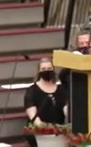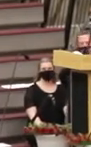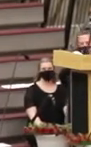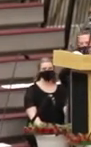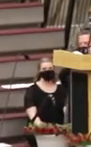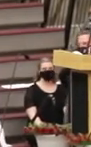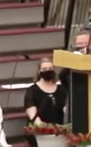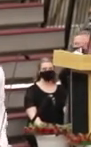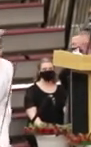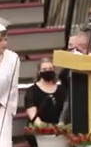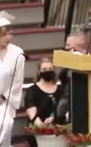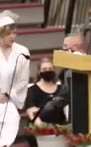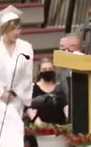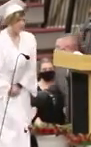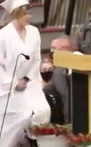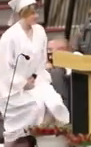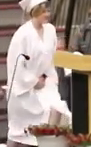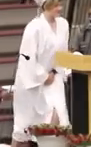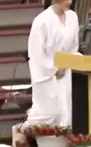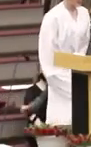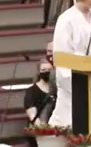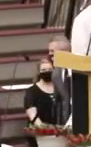Eliza Maureen Morin.